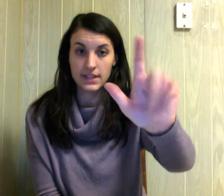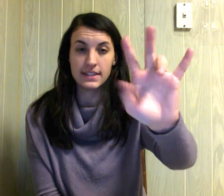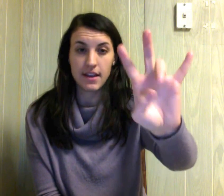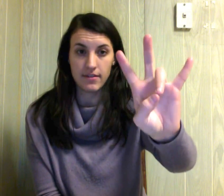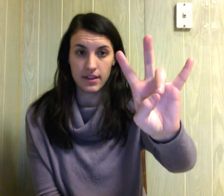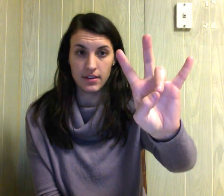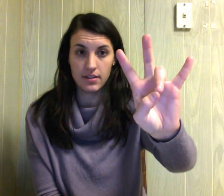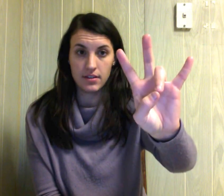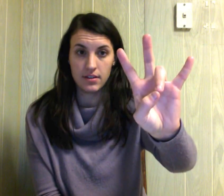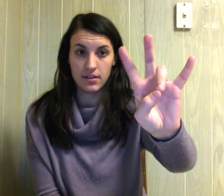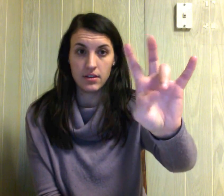27.